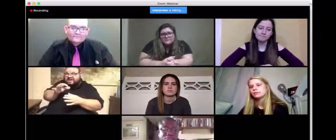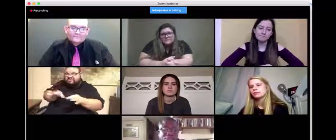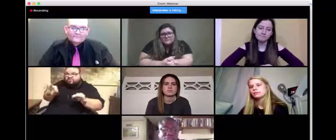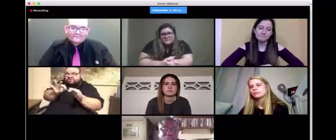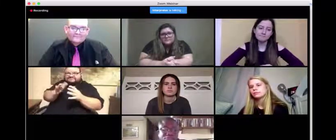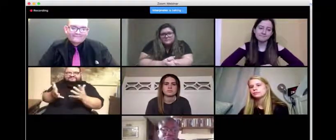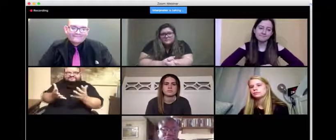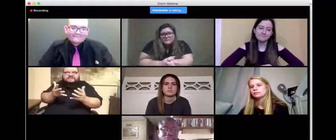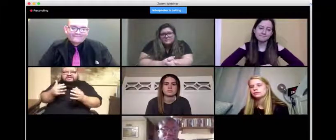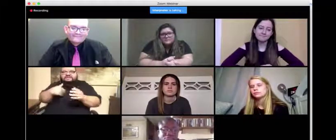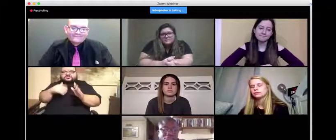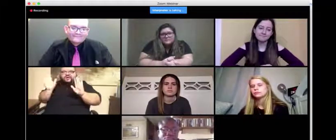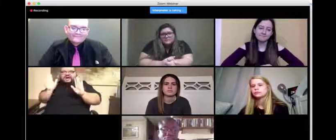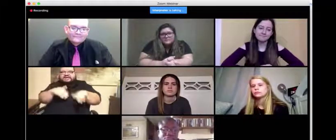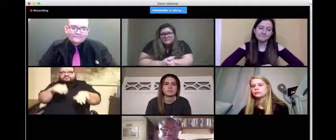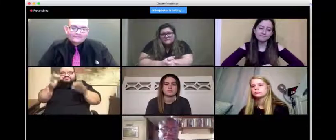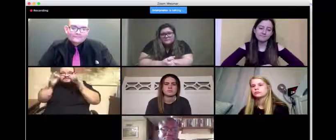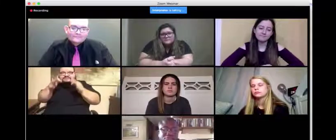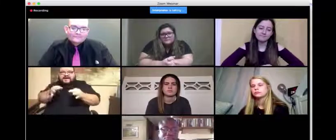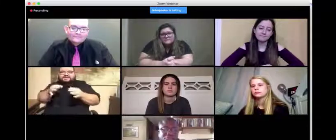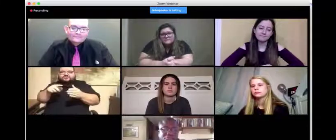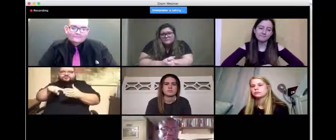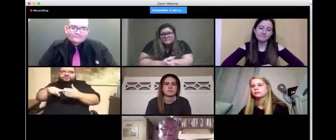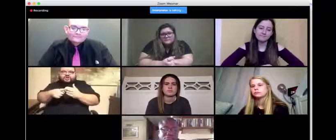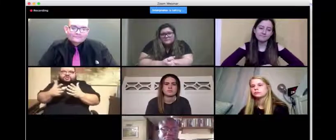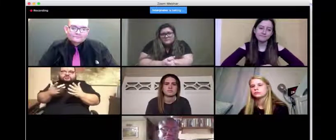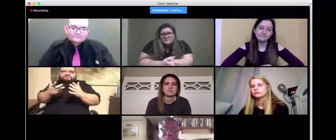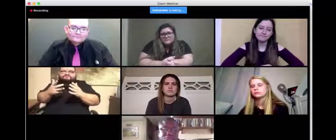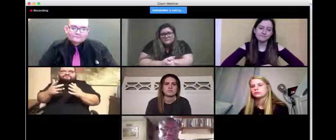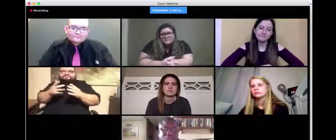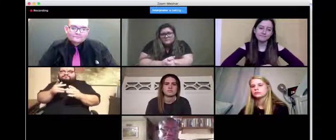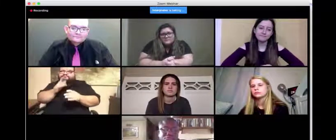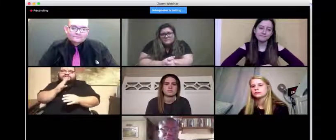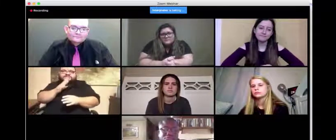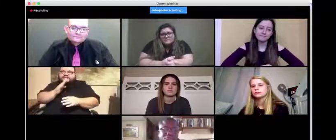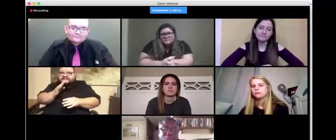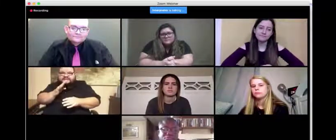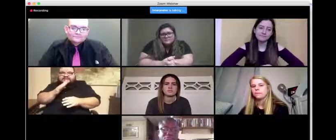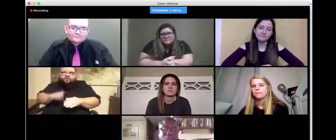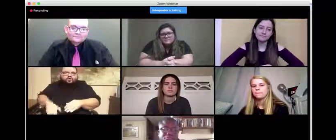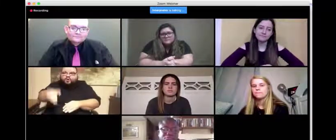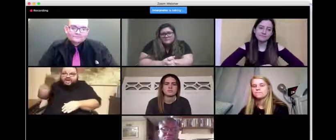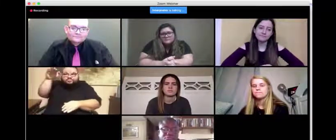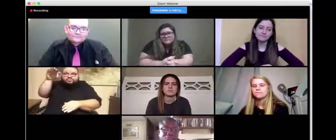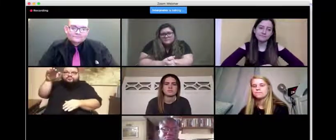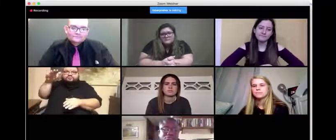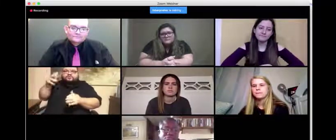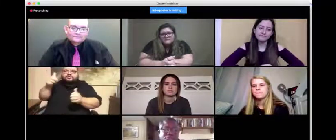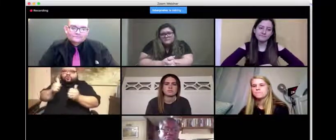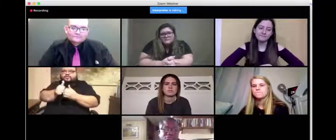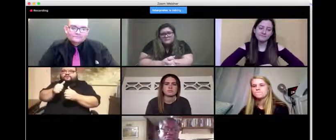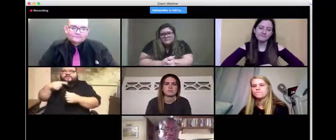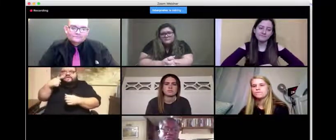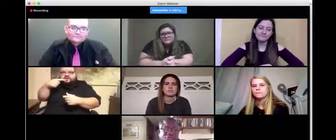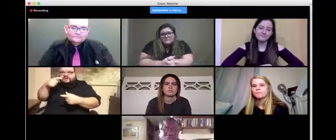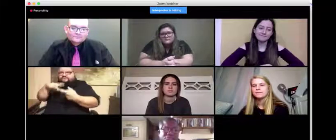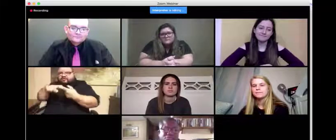just put it aside and use my voice to be involved with the hearing world growing up since I didn't have my